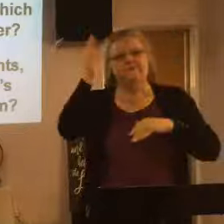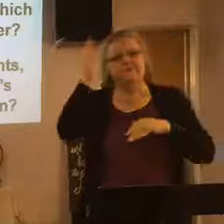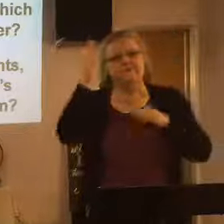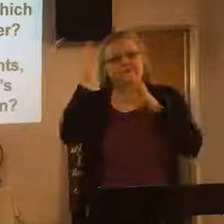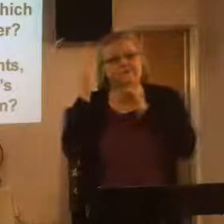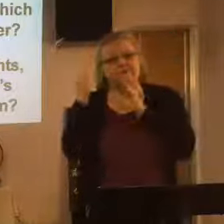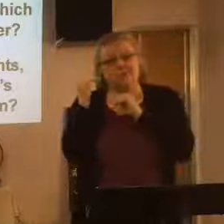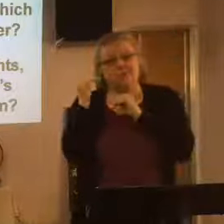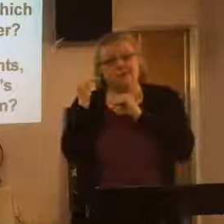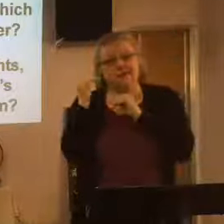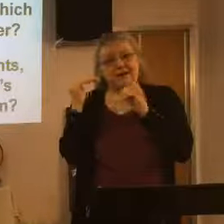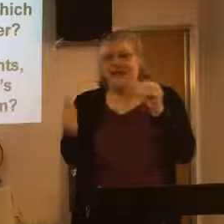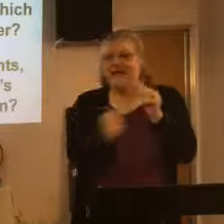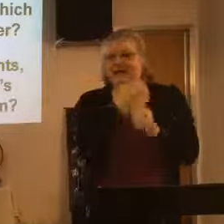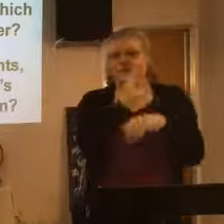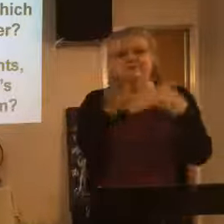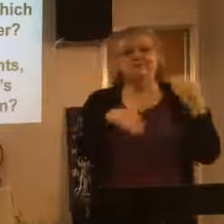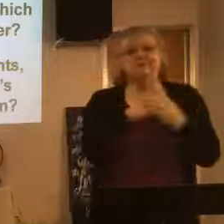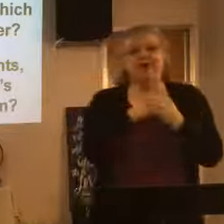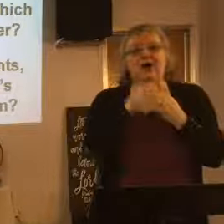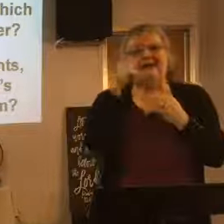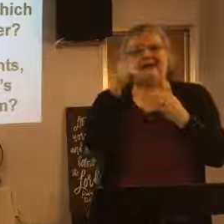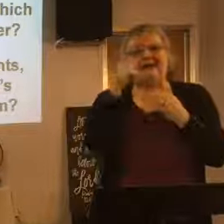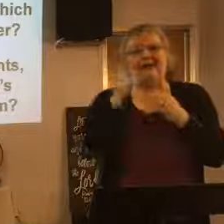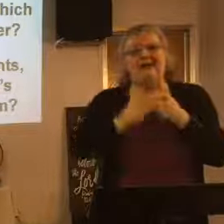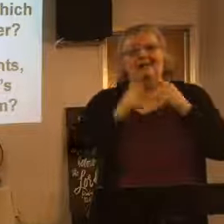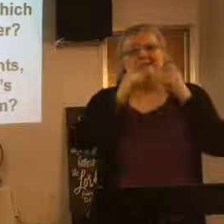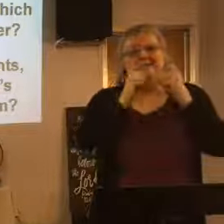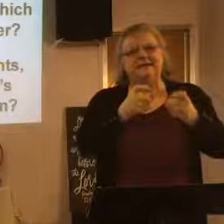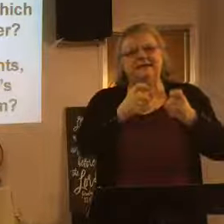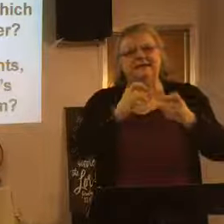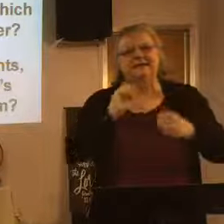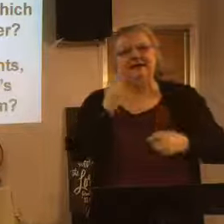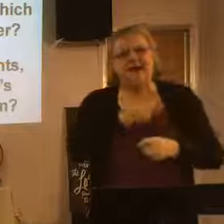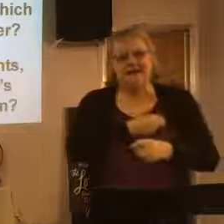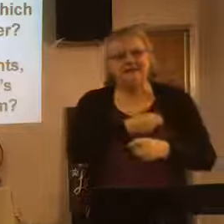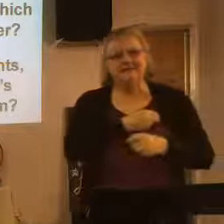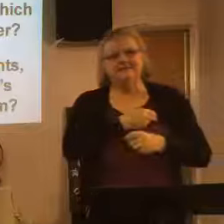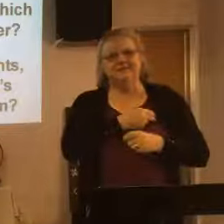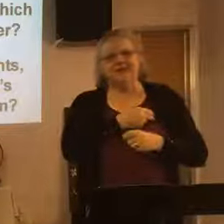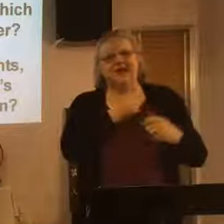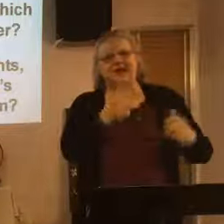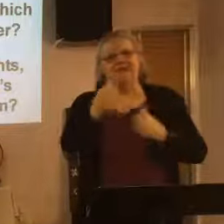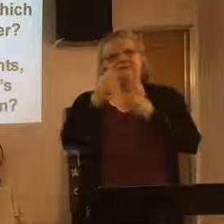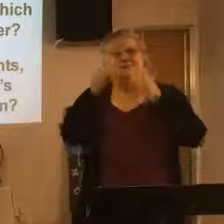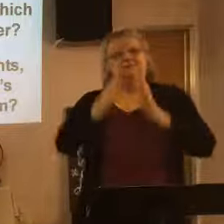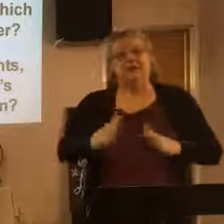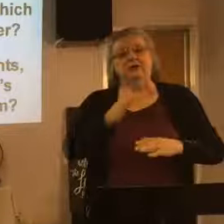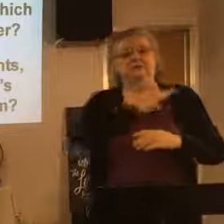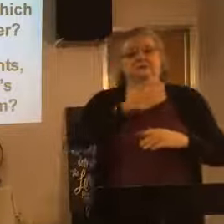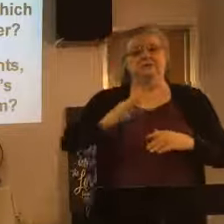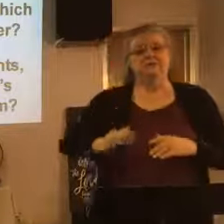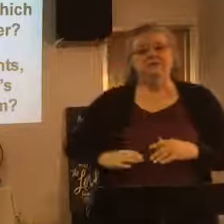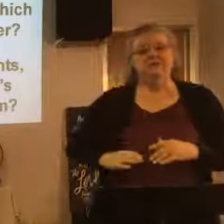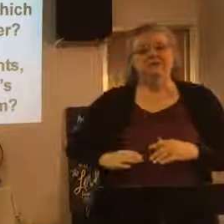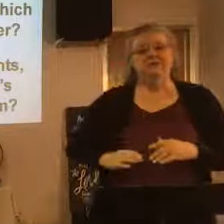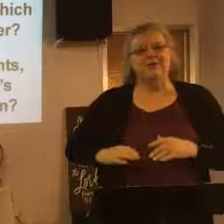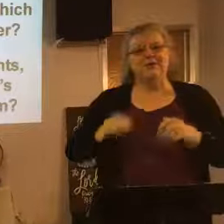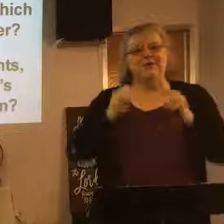hope. And most of all, he's gifted each one of us as followers of Christ with